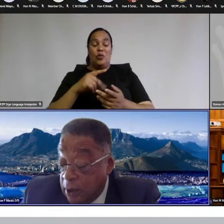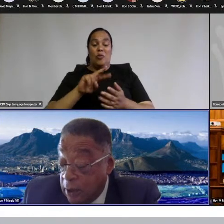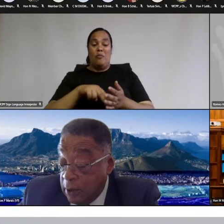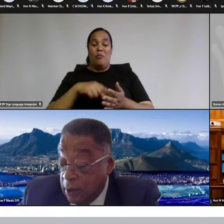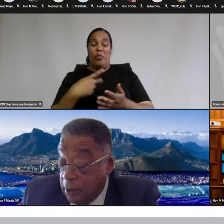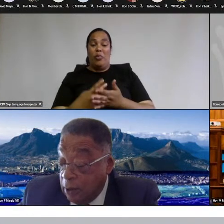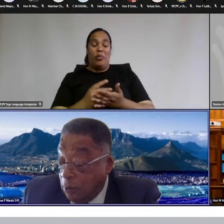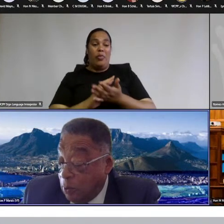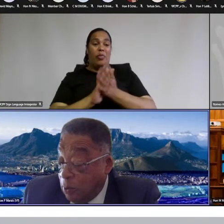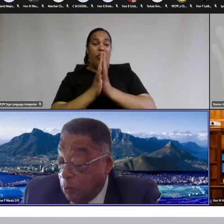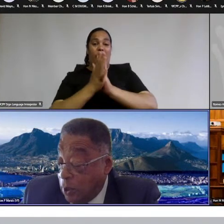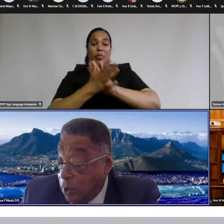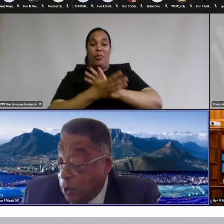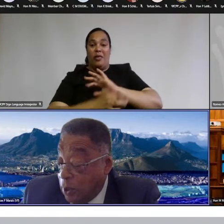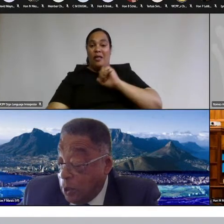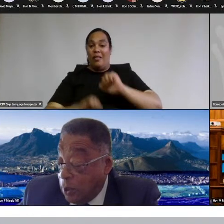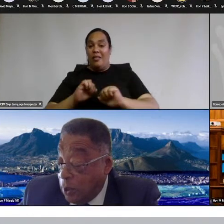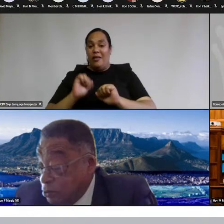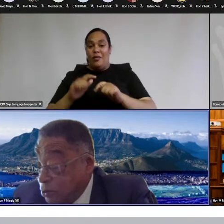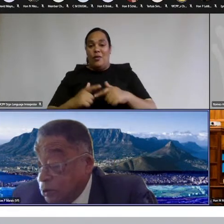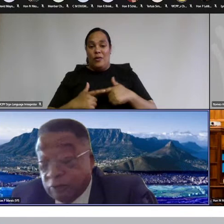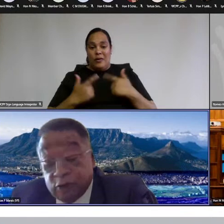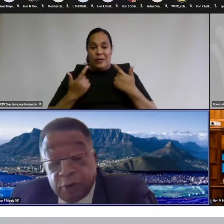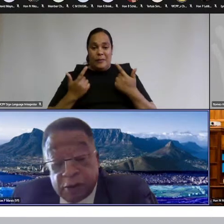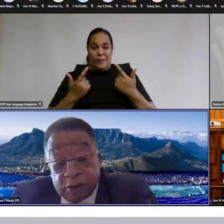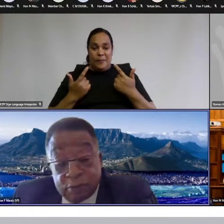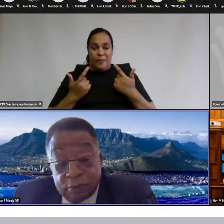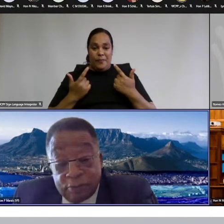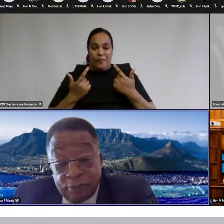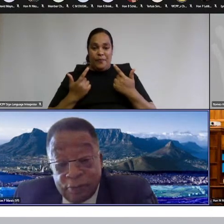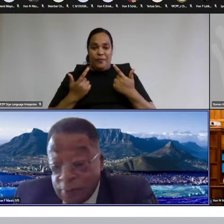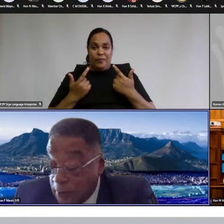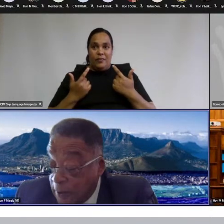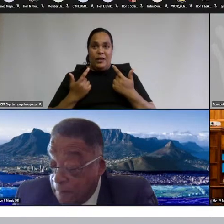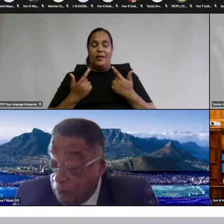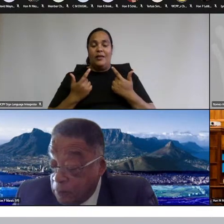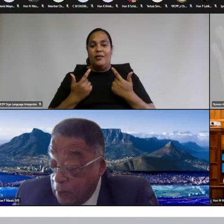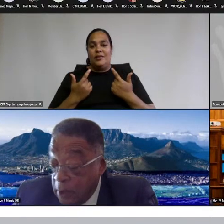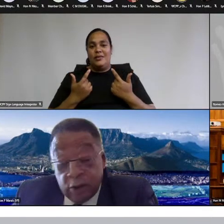crisis, there will be to you in the first place.